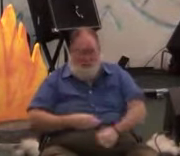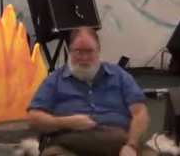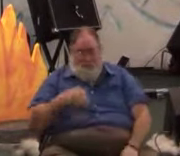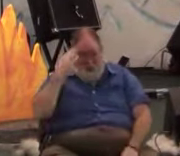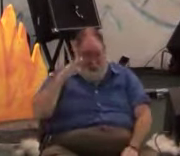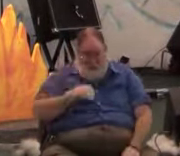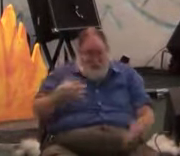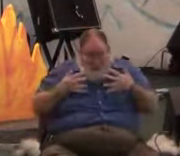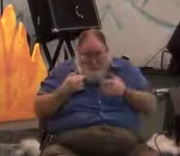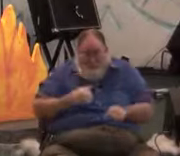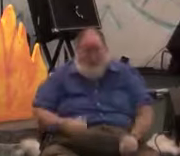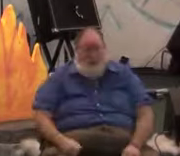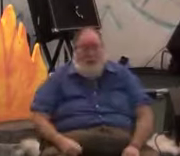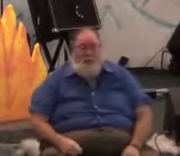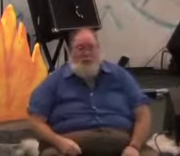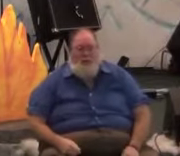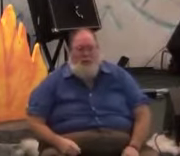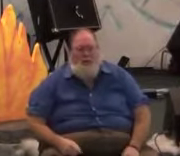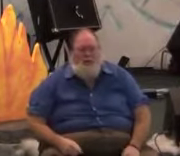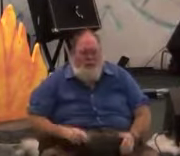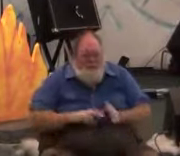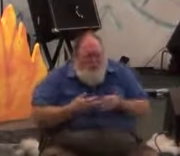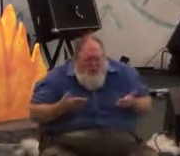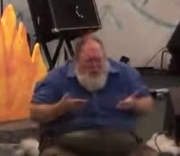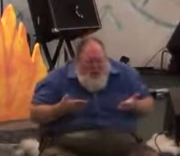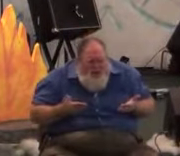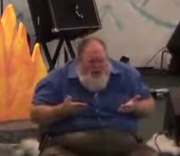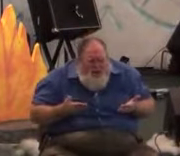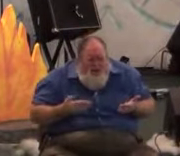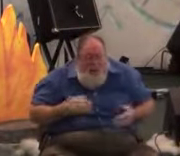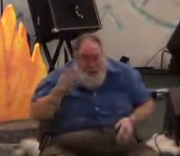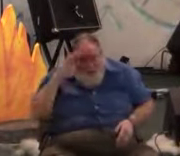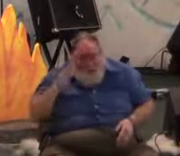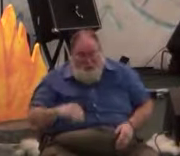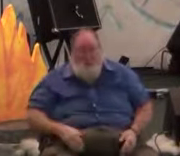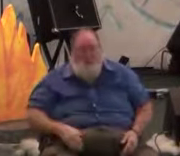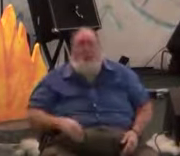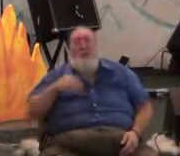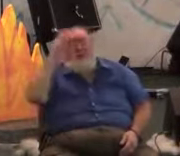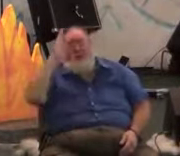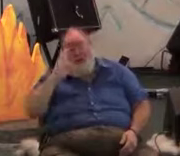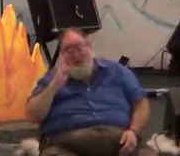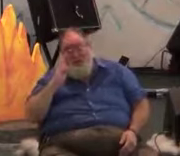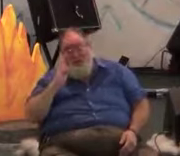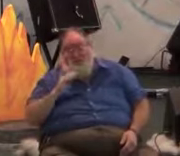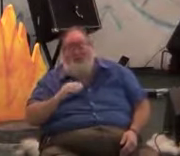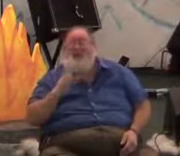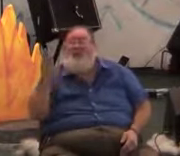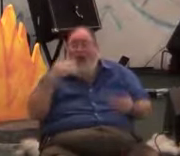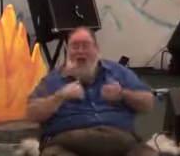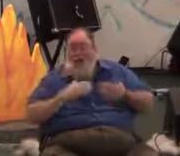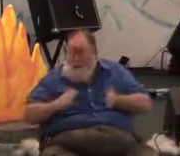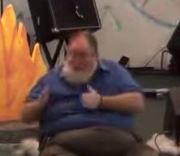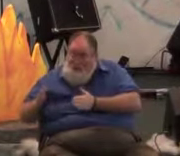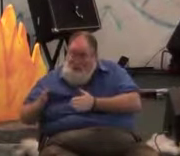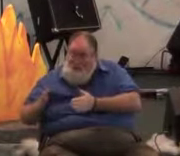scary. What do you mean you don't know? I said, oh, no. It's God. God had the plan.